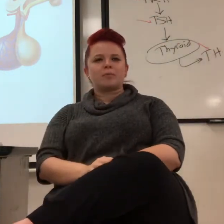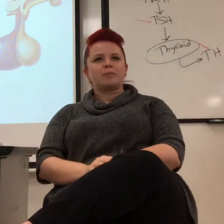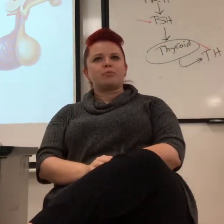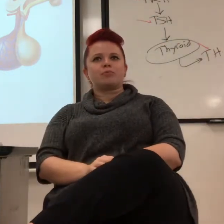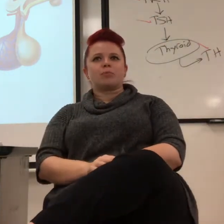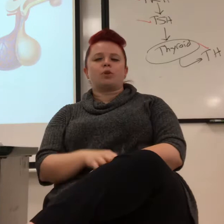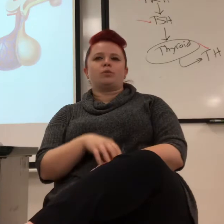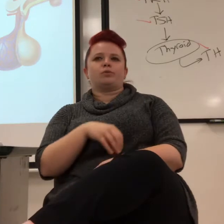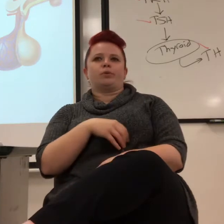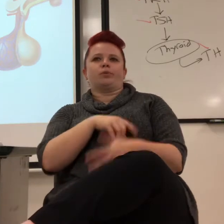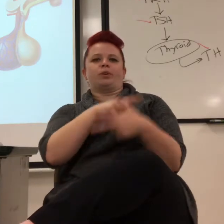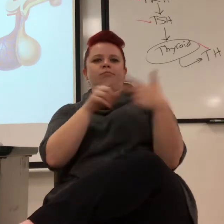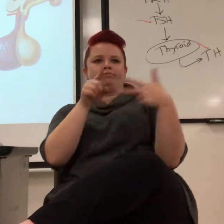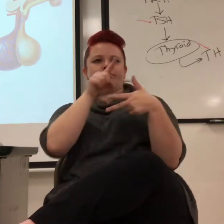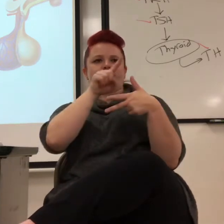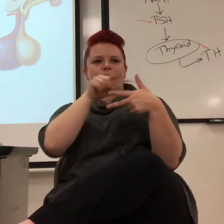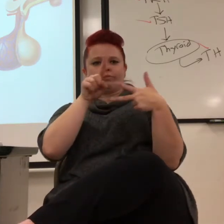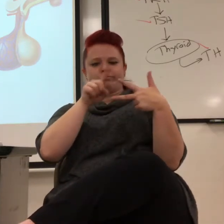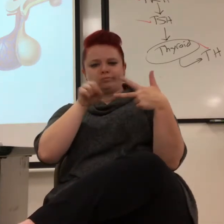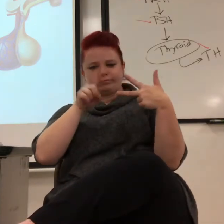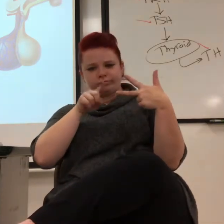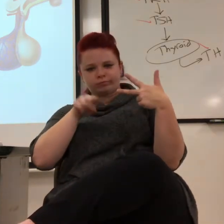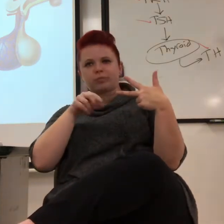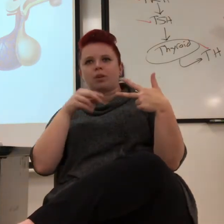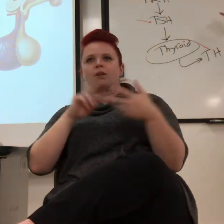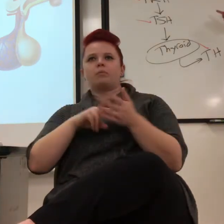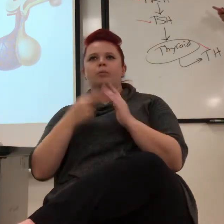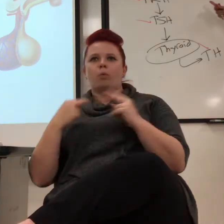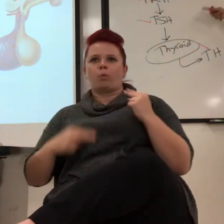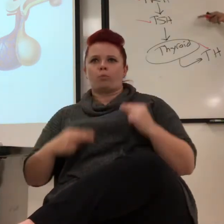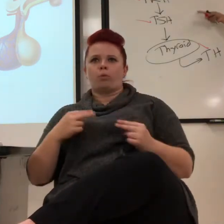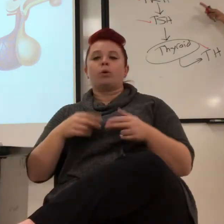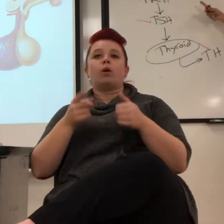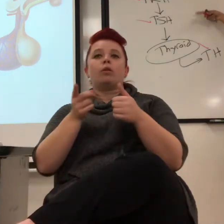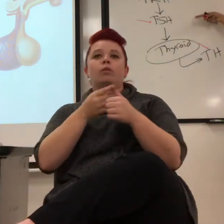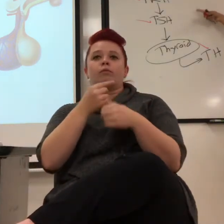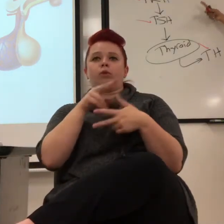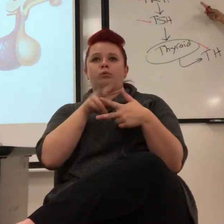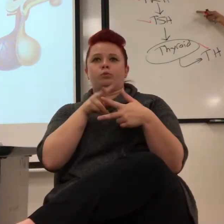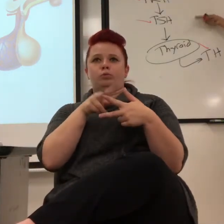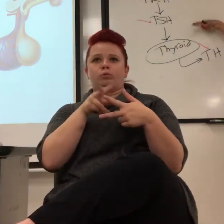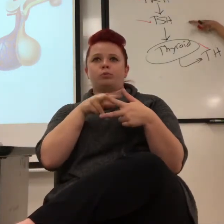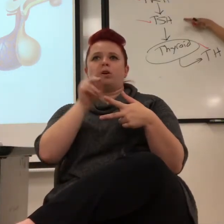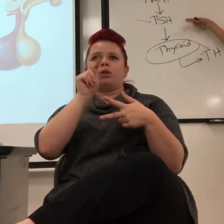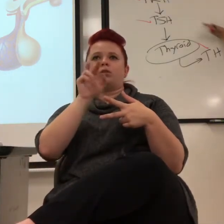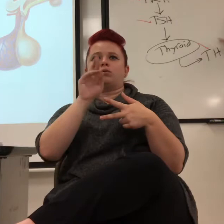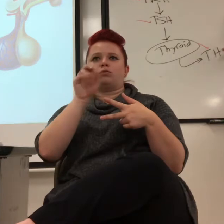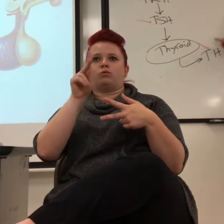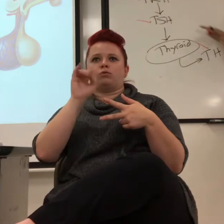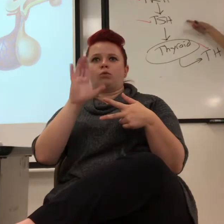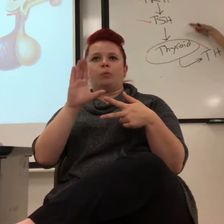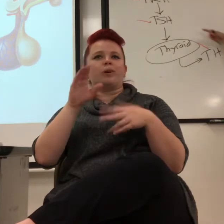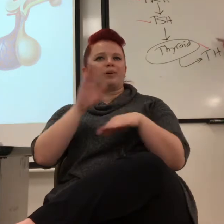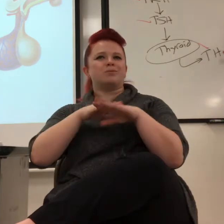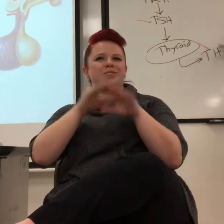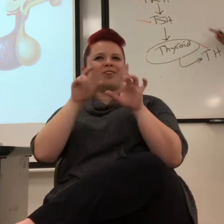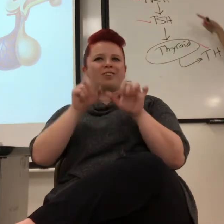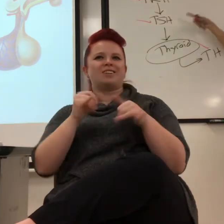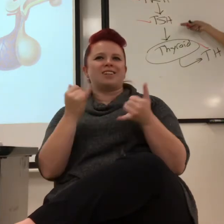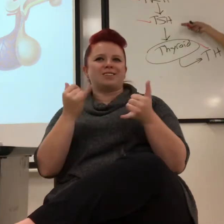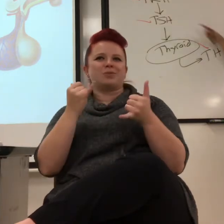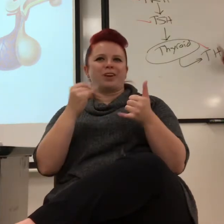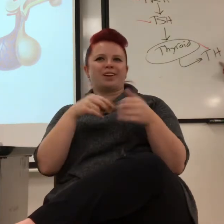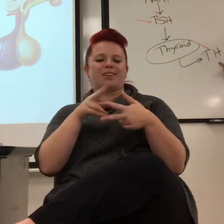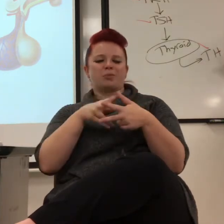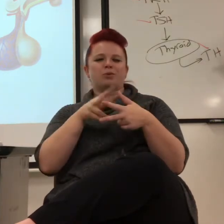With three check marks. The first two are tropic, right? This was on today's test. I think these are two of the choices.